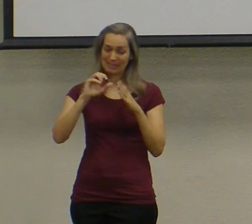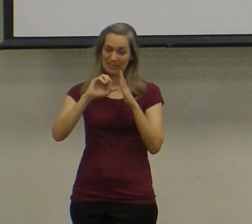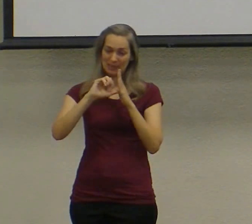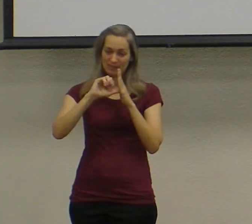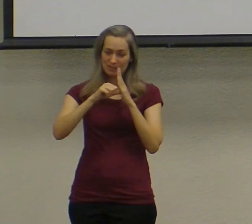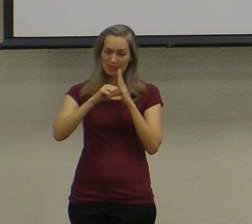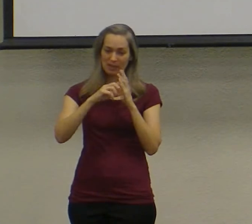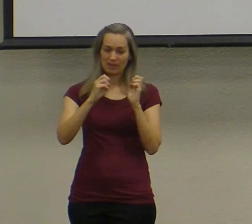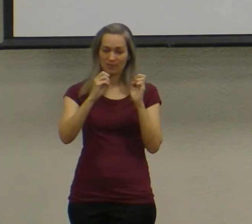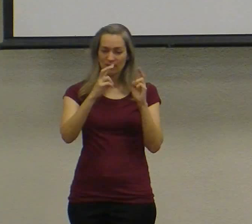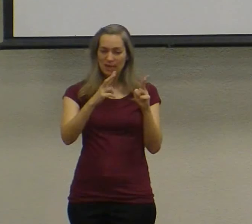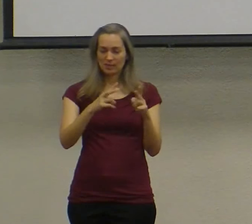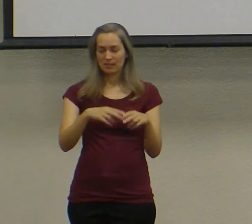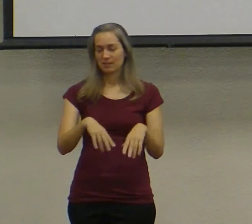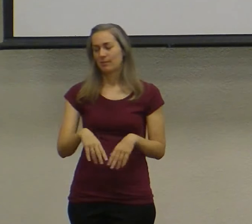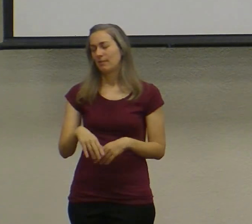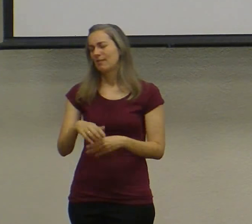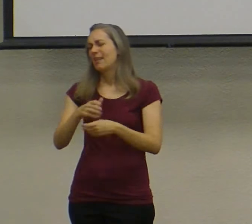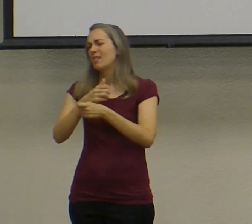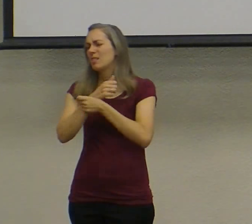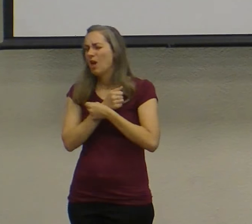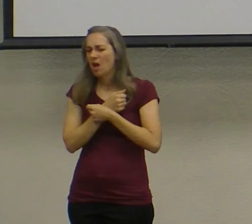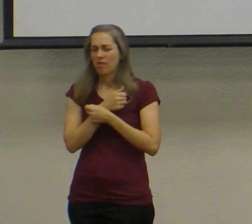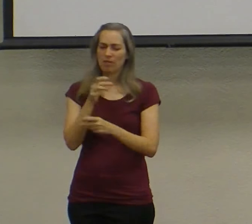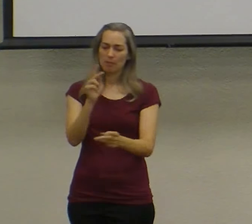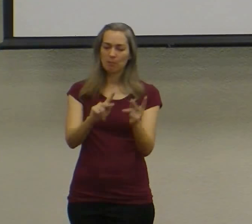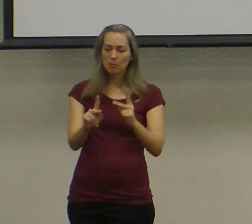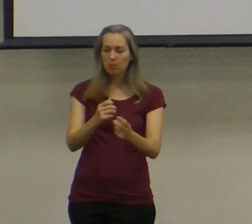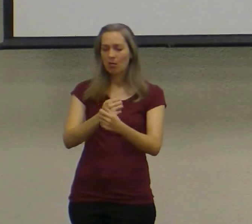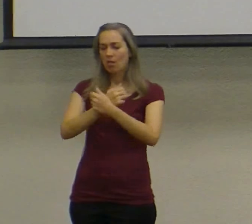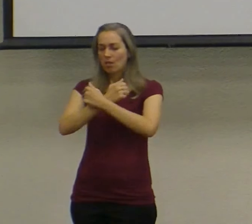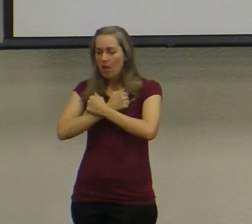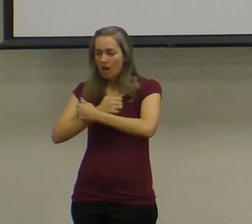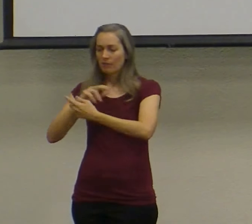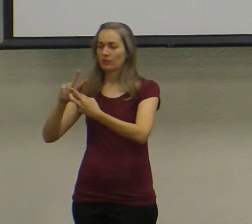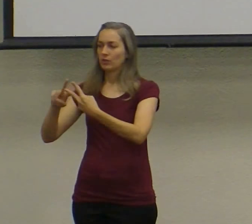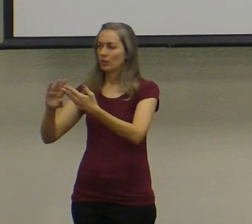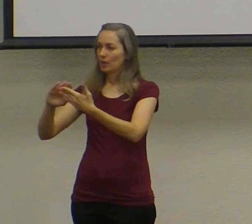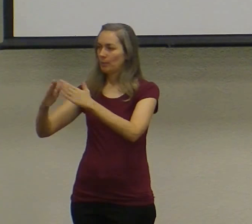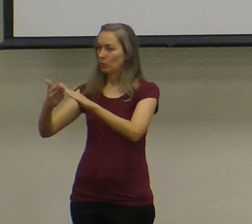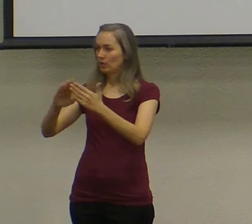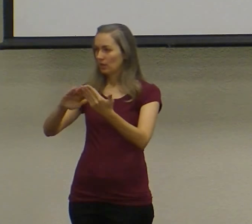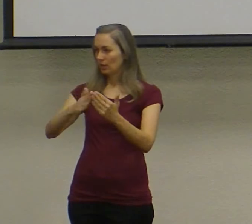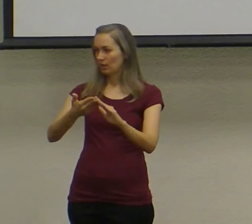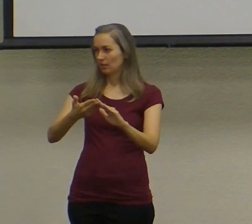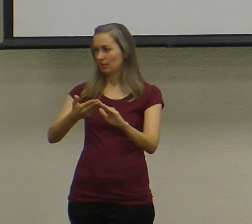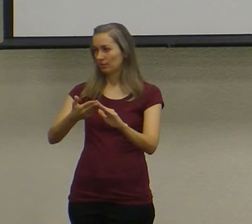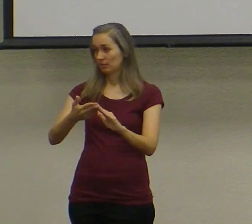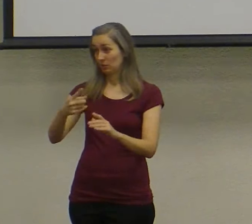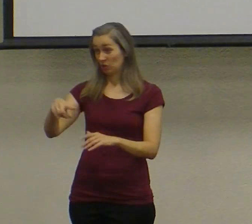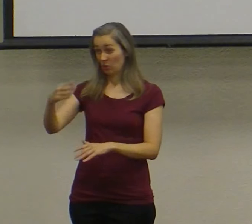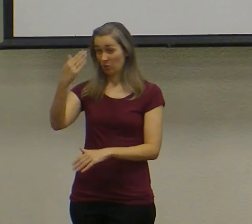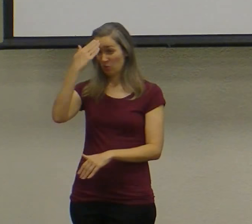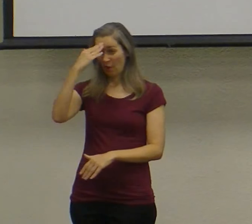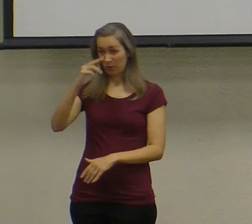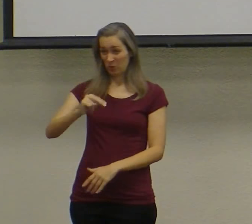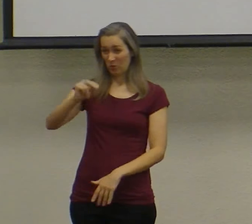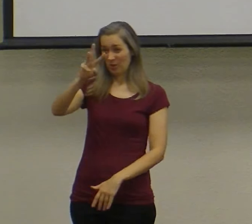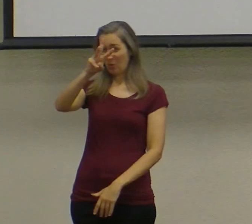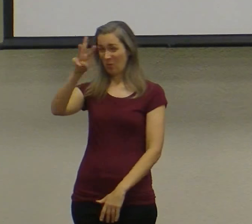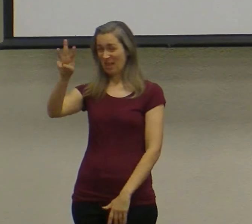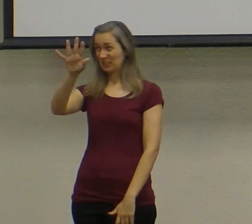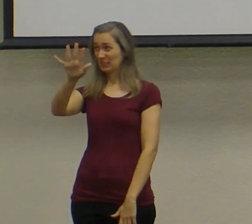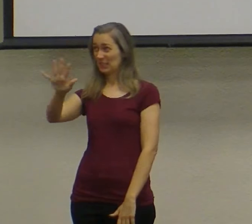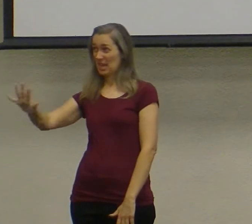just love people, let's just love the community. For many of you that know about the Northwest, it's really not churched.